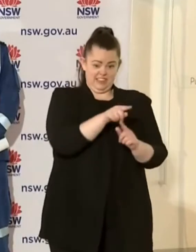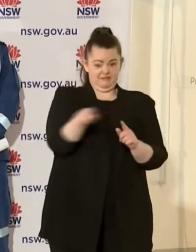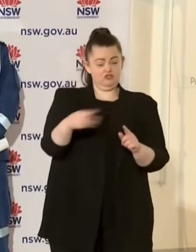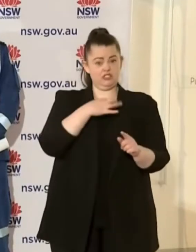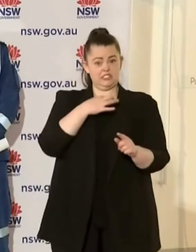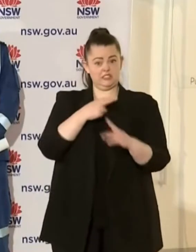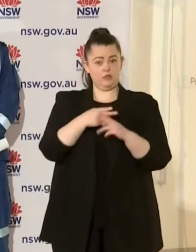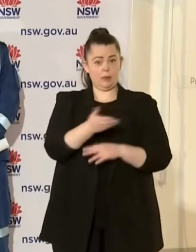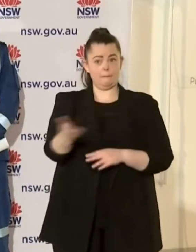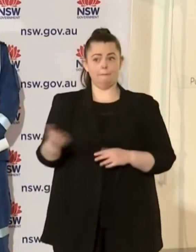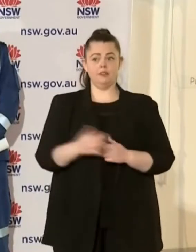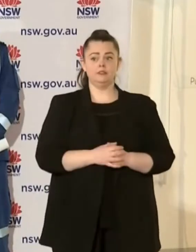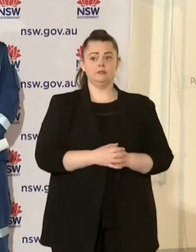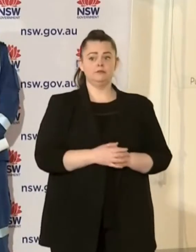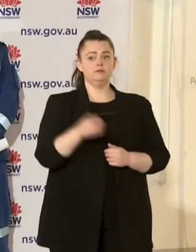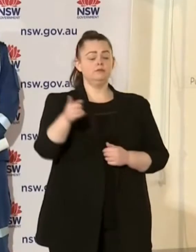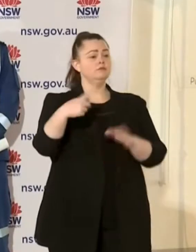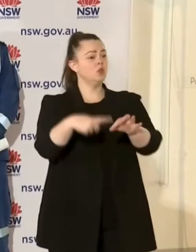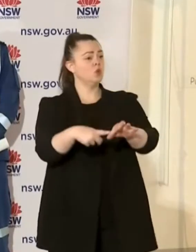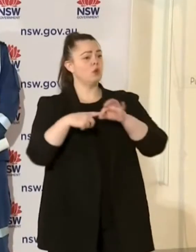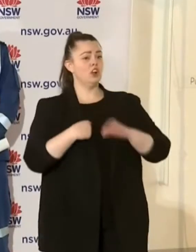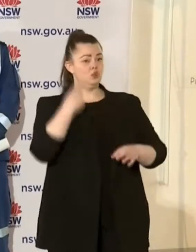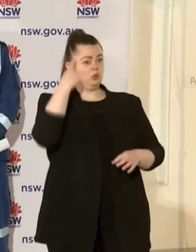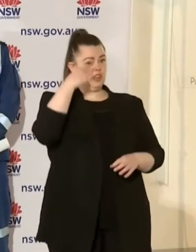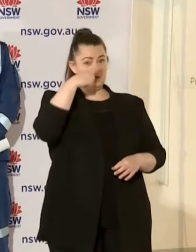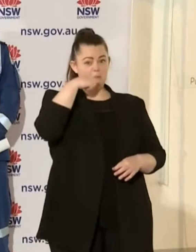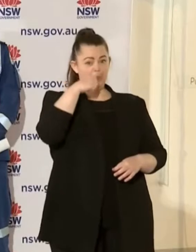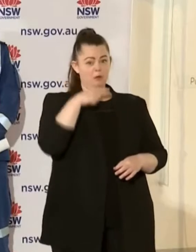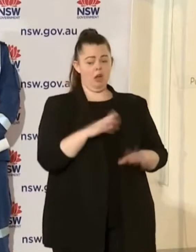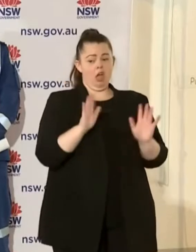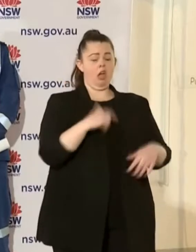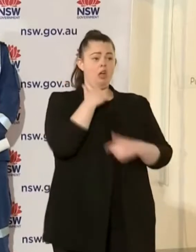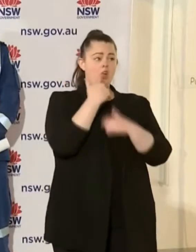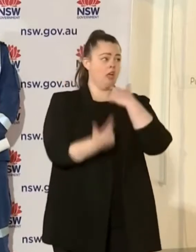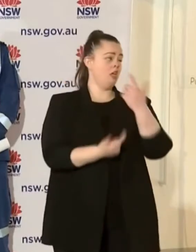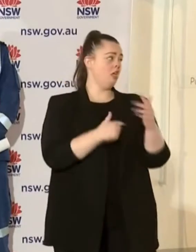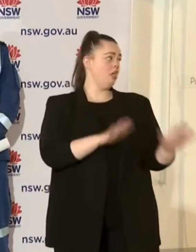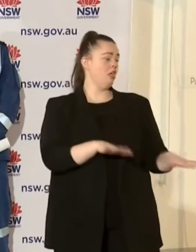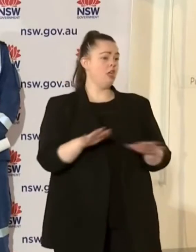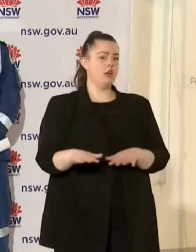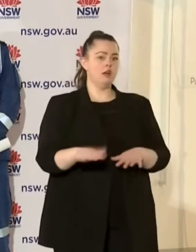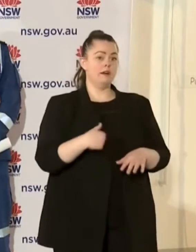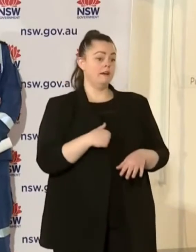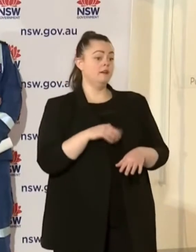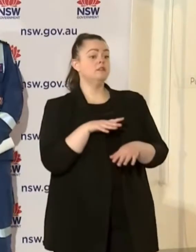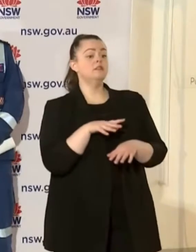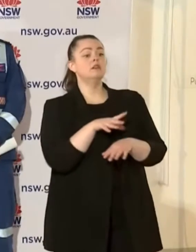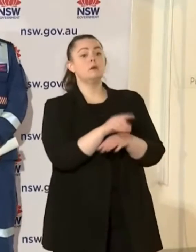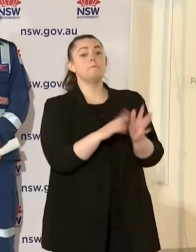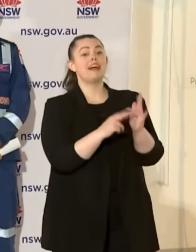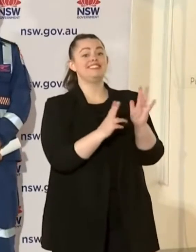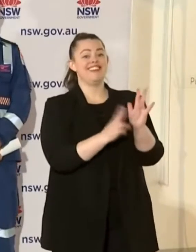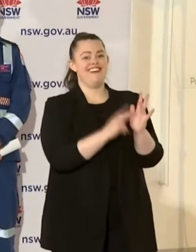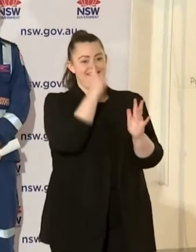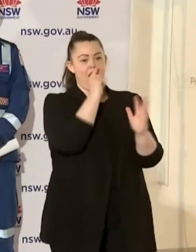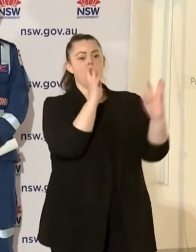of complacency, I suppose, though, if people aren't allowed to gather in groups of 5 until Monday? Do you think people will get together at the beach and potentially be gathering